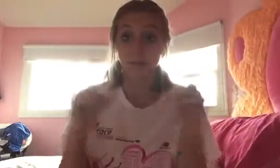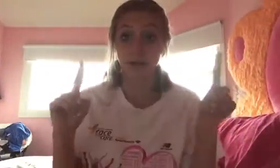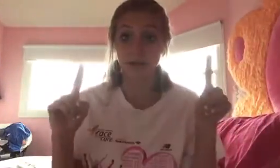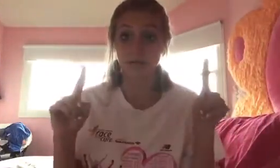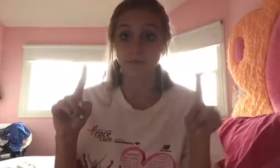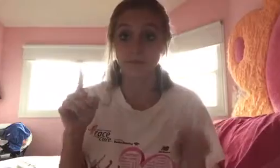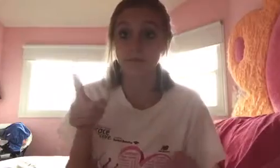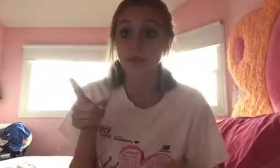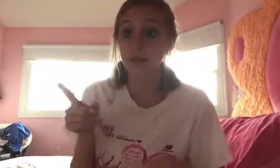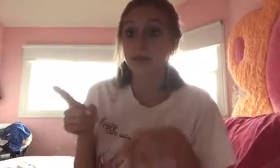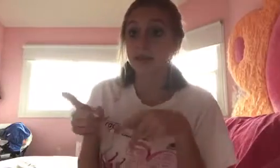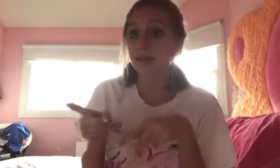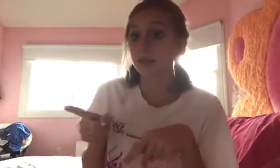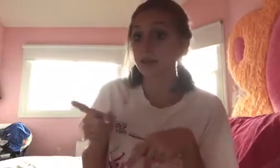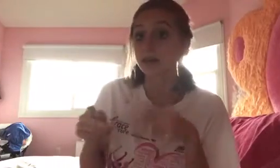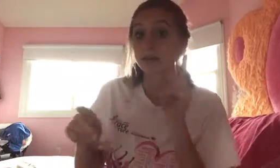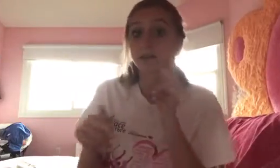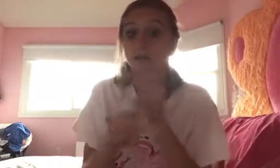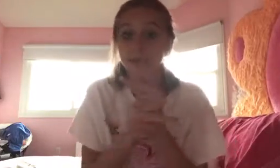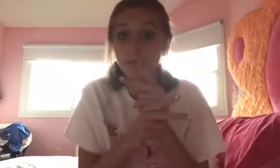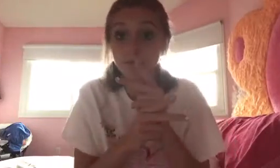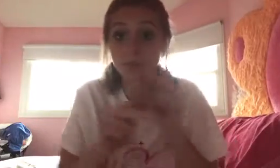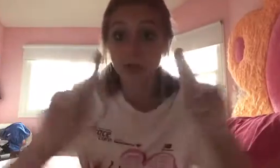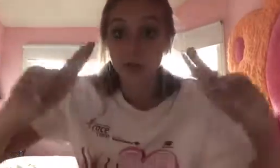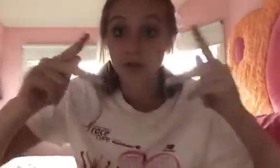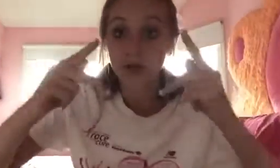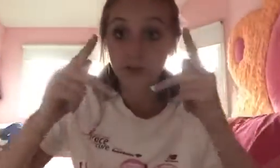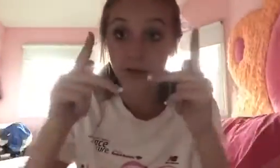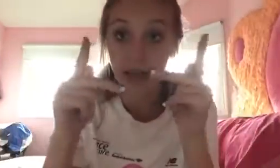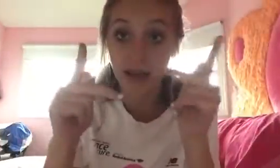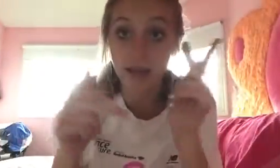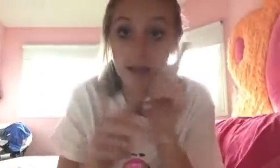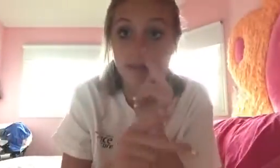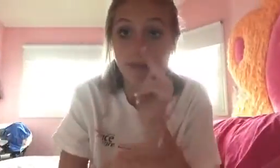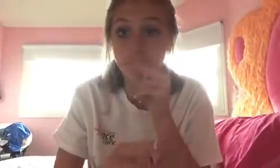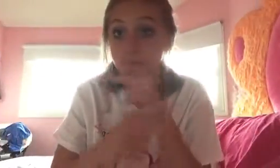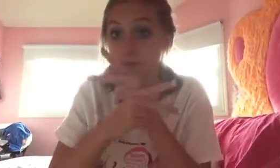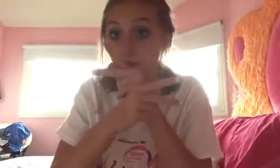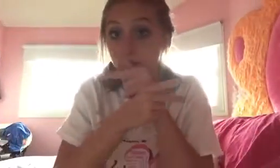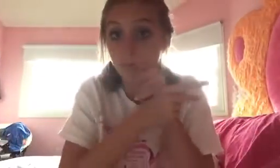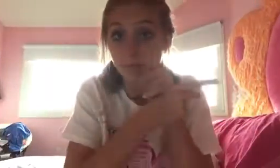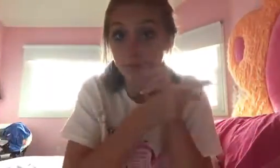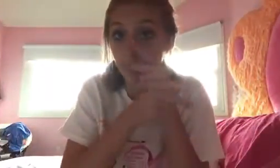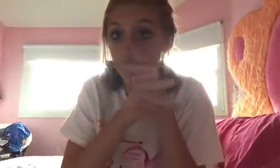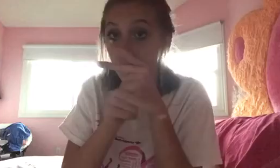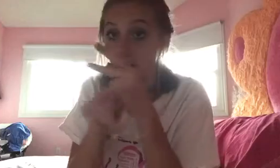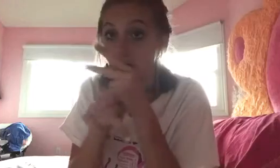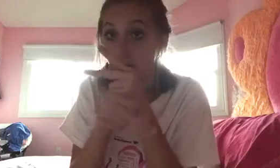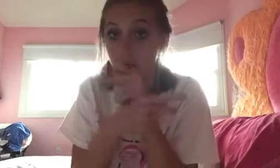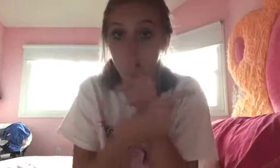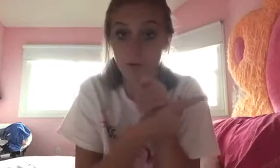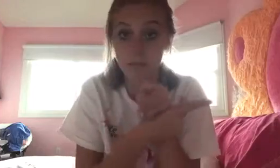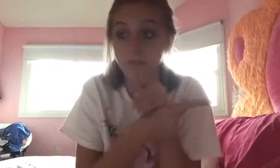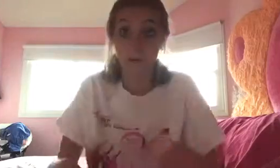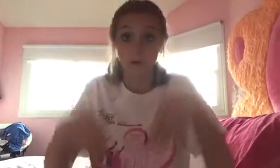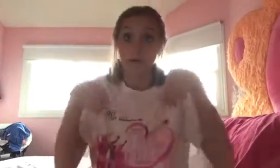But he keeps, you do a K and then put the other one on top of the other one. Pulling